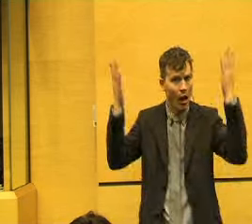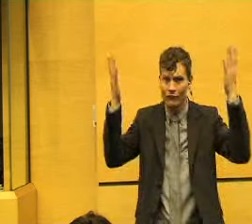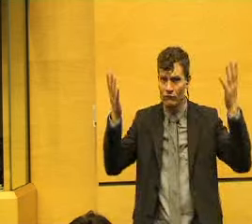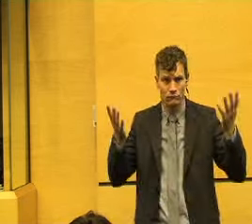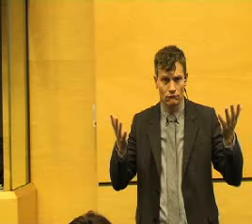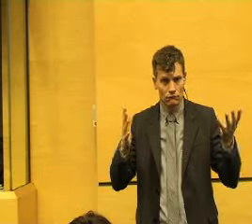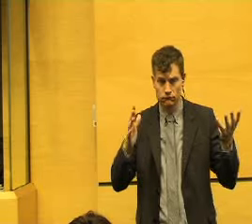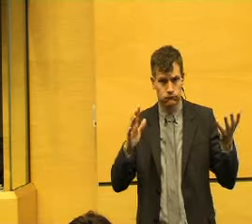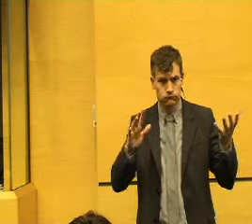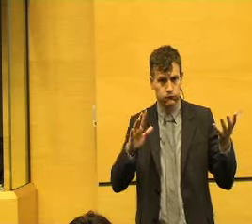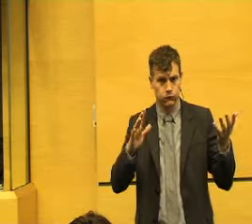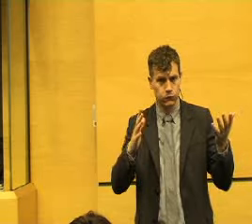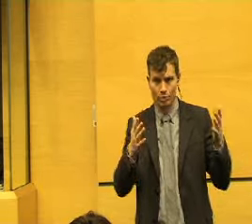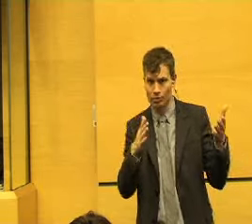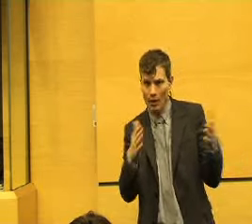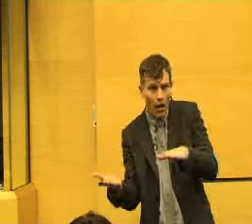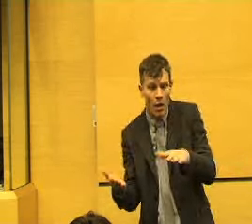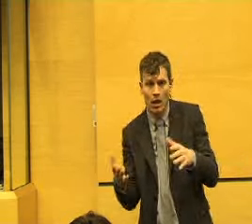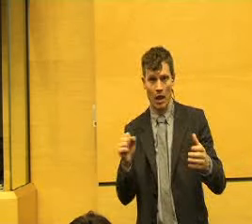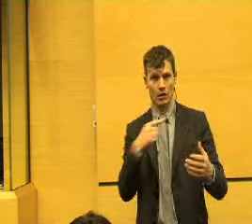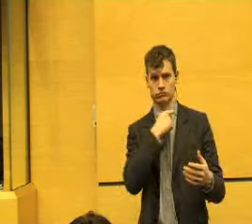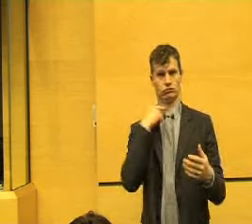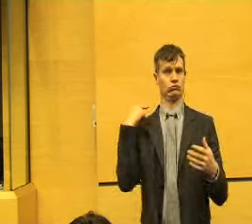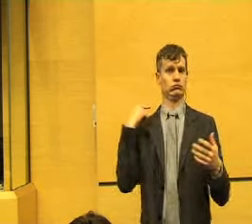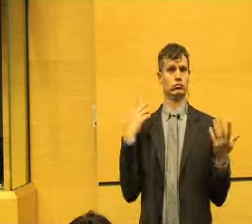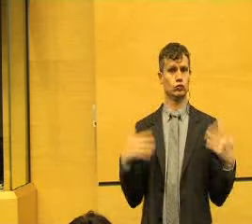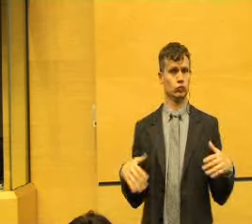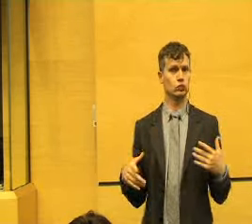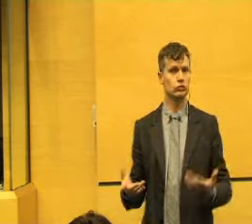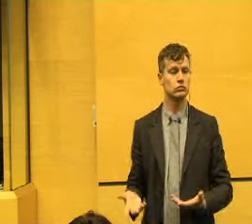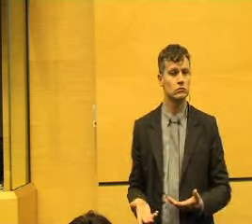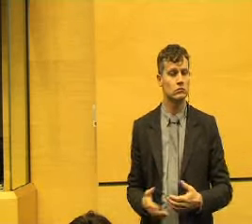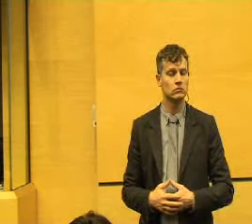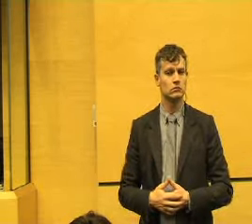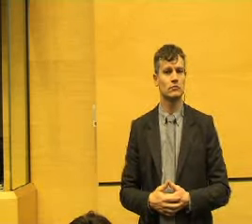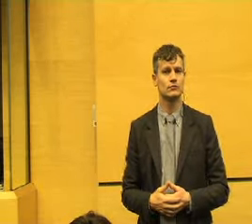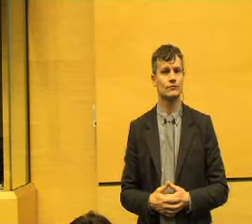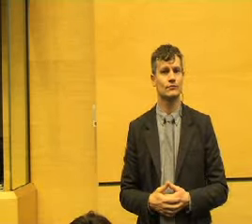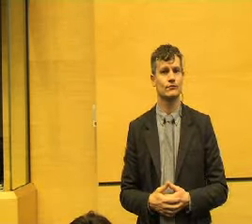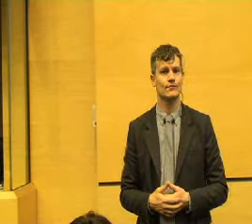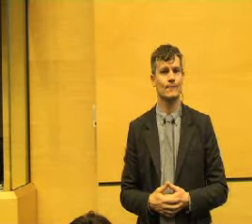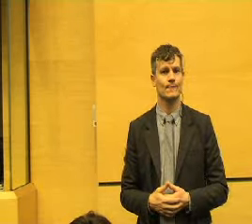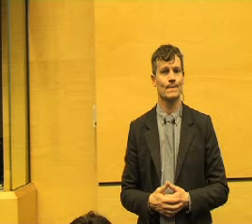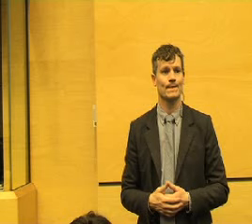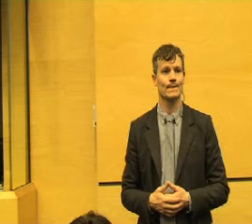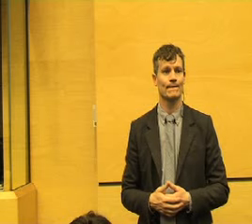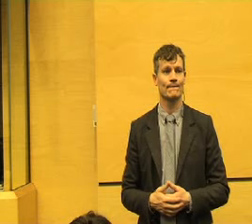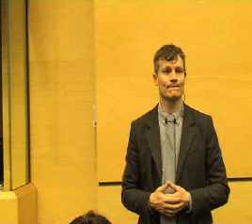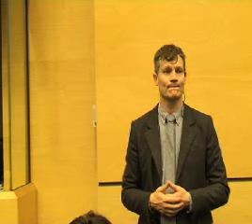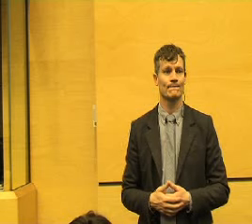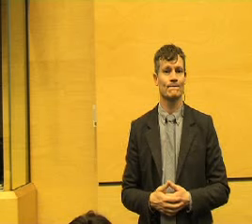Violation of these two sections would subject a person to an